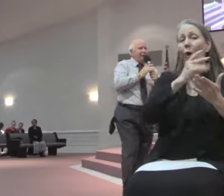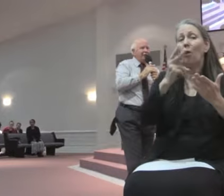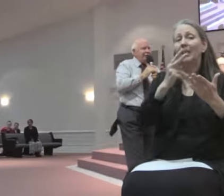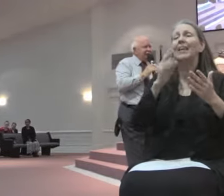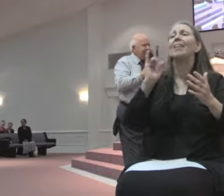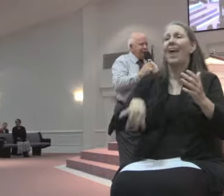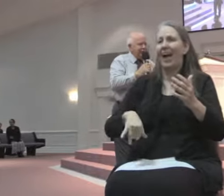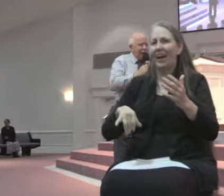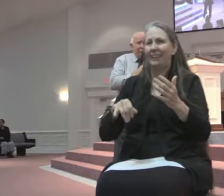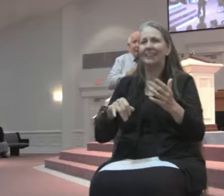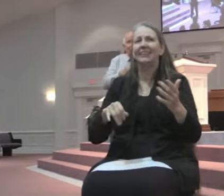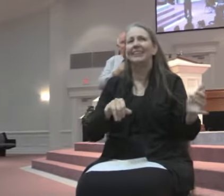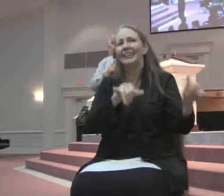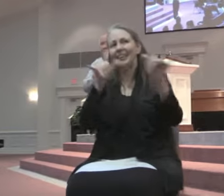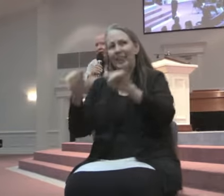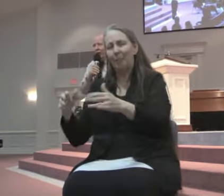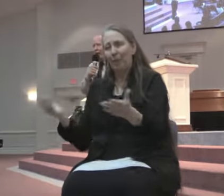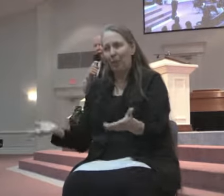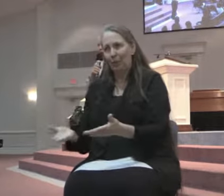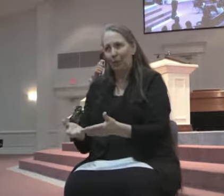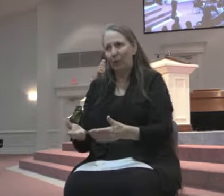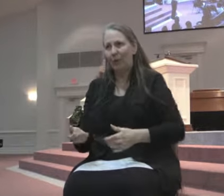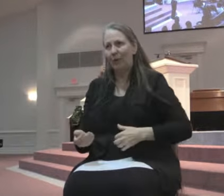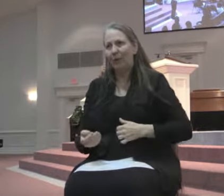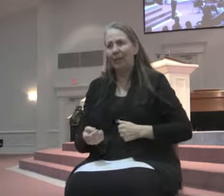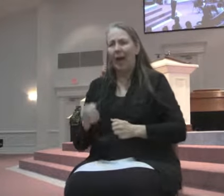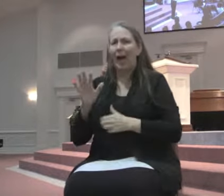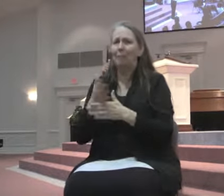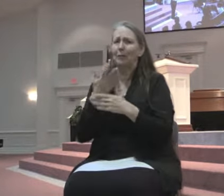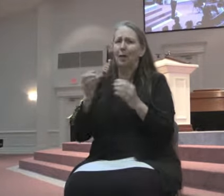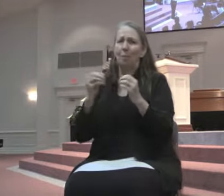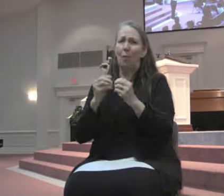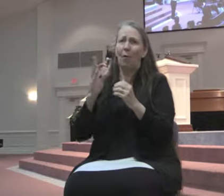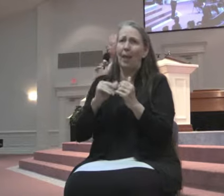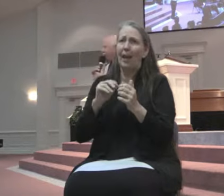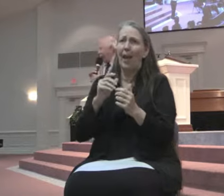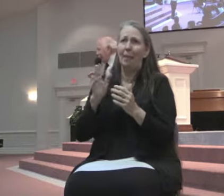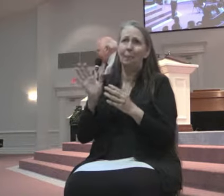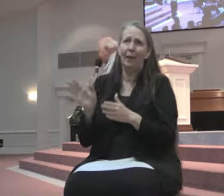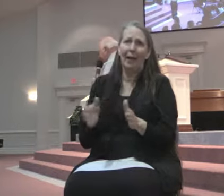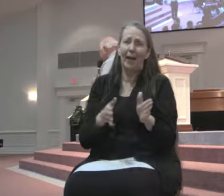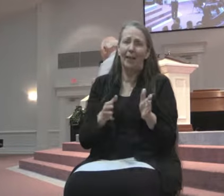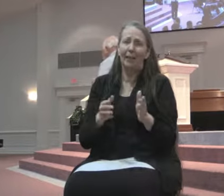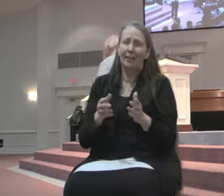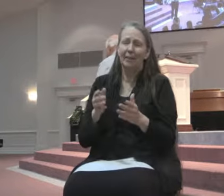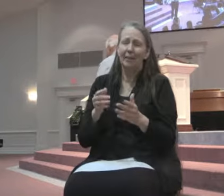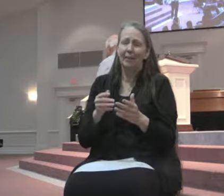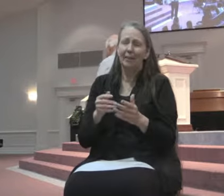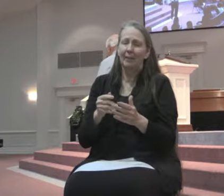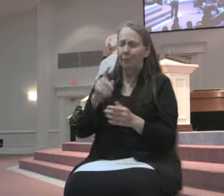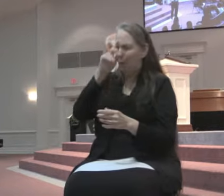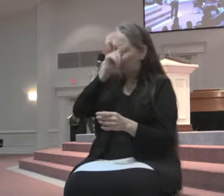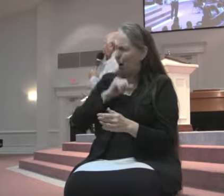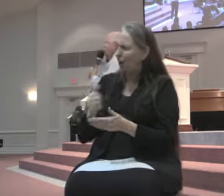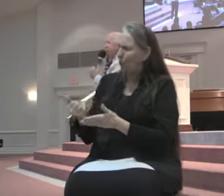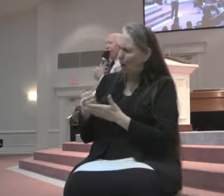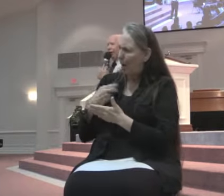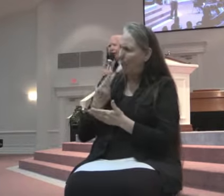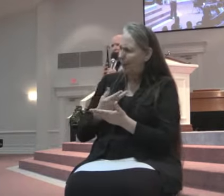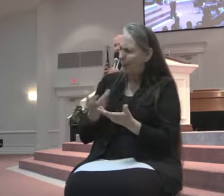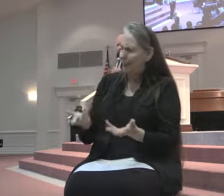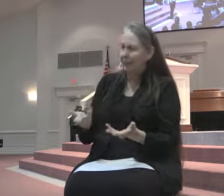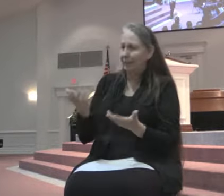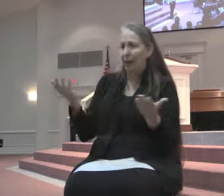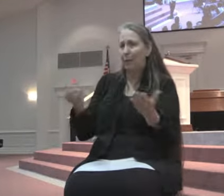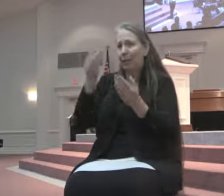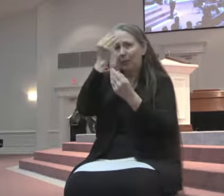All right, I'm saying more than I even wanted to say tonight, but I'm here to tell you. You're helping us. I'm here to tell